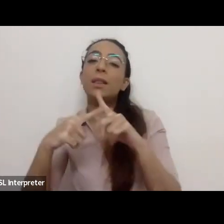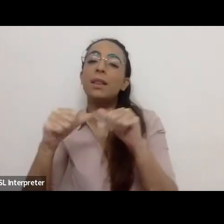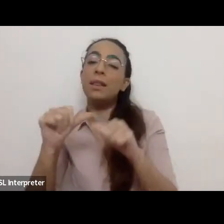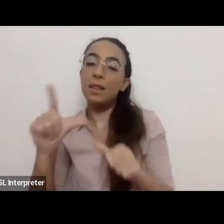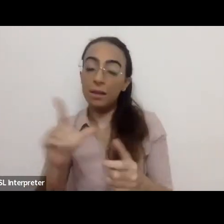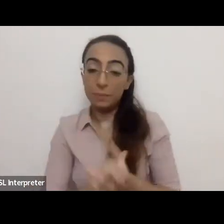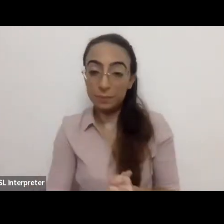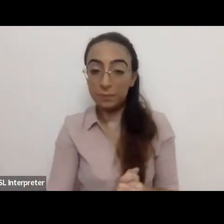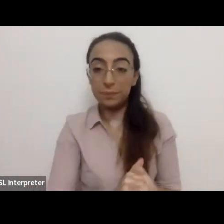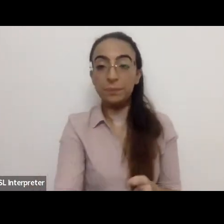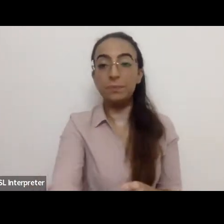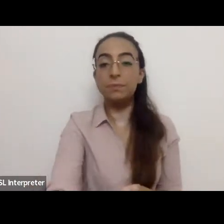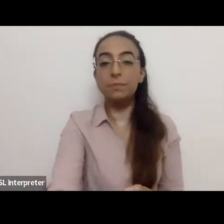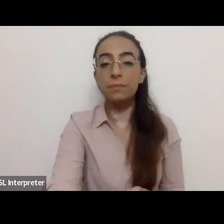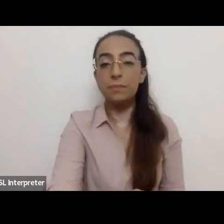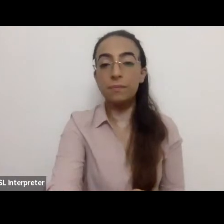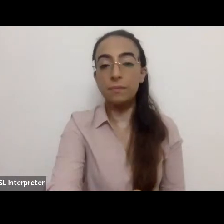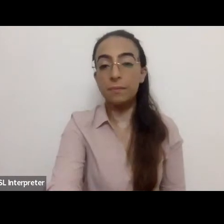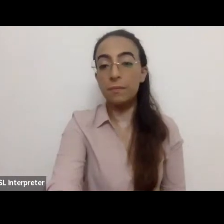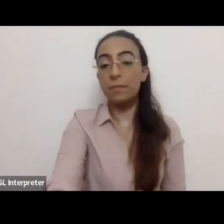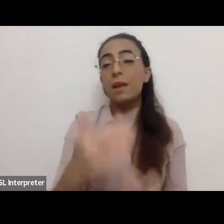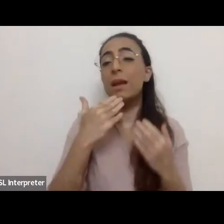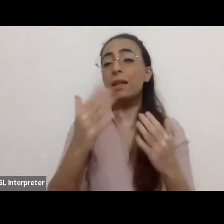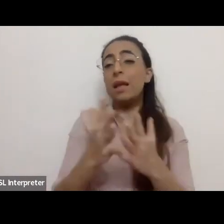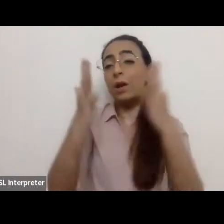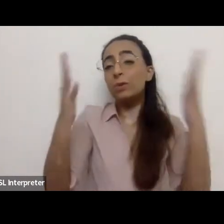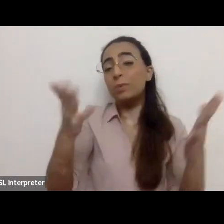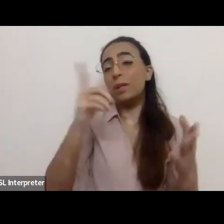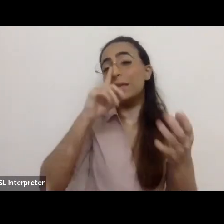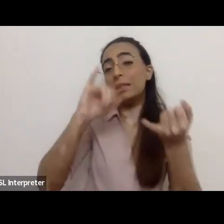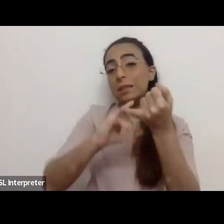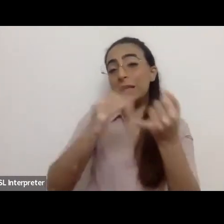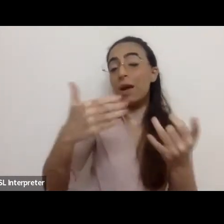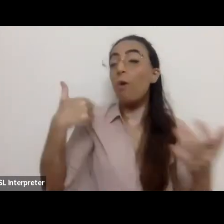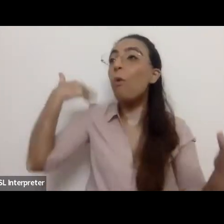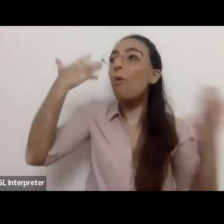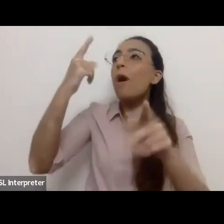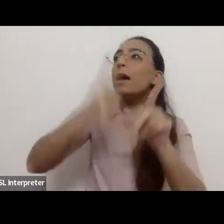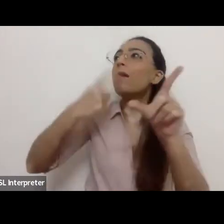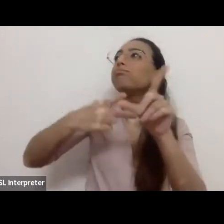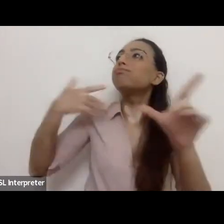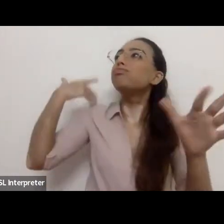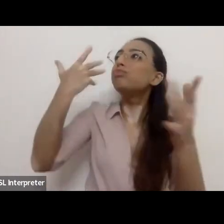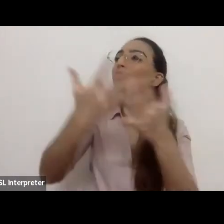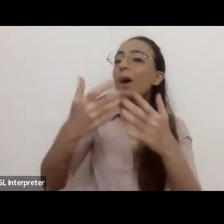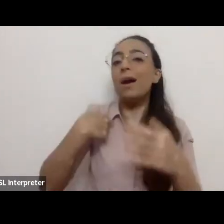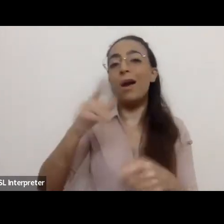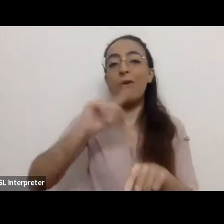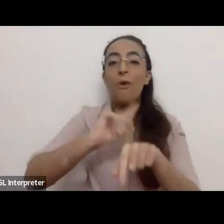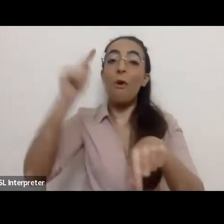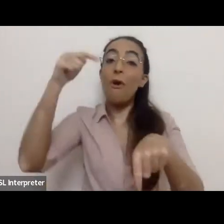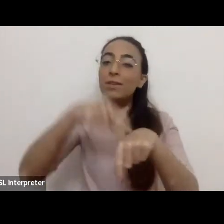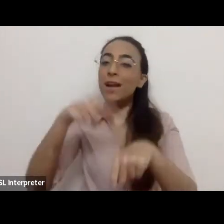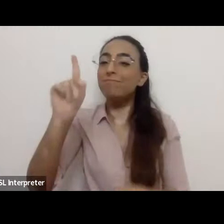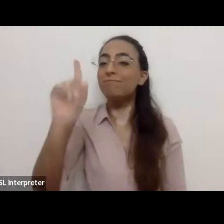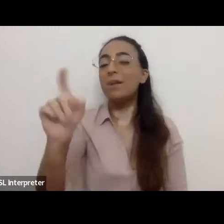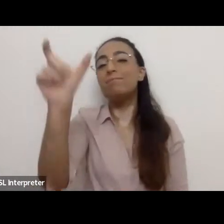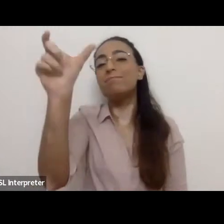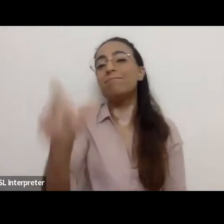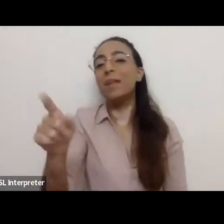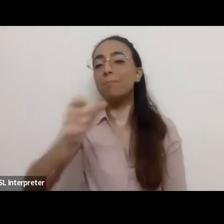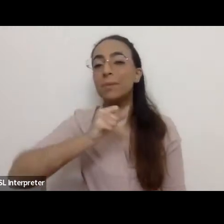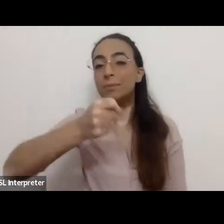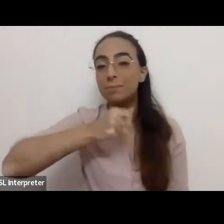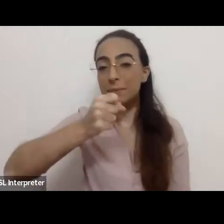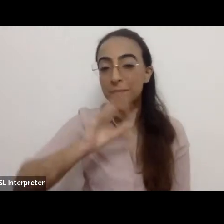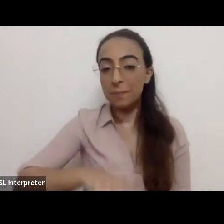for many, many years conducting our awards and supporting NCPEDP. Somebody like